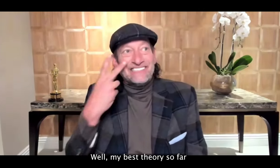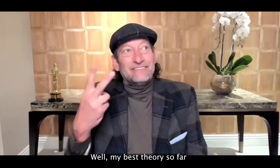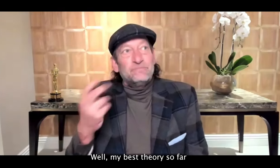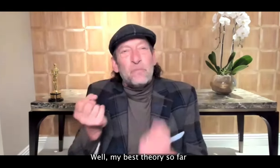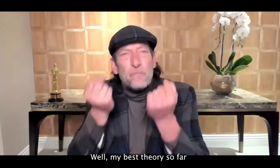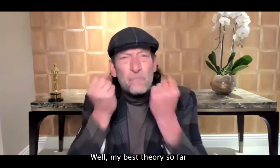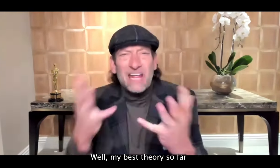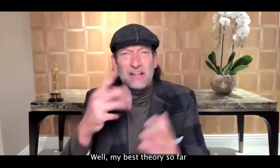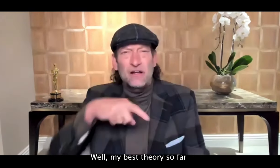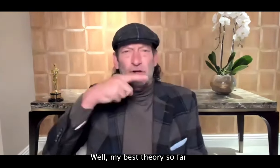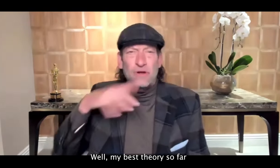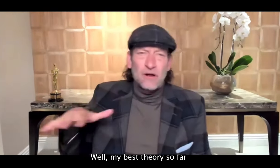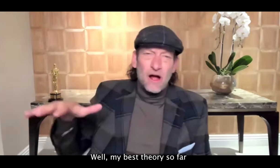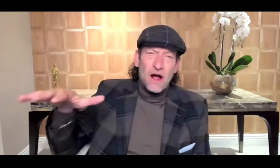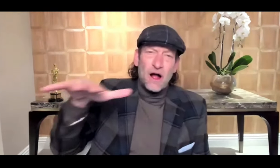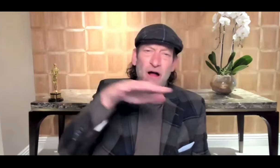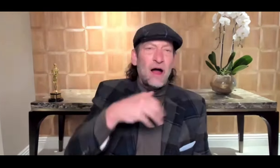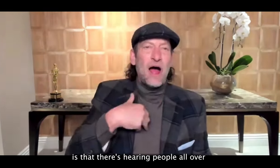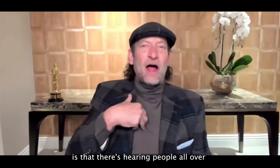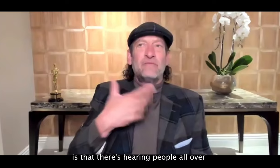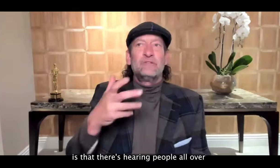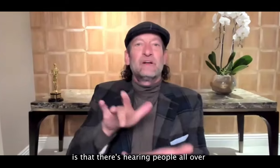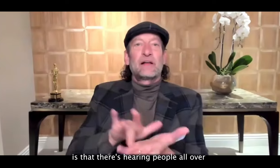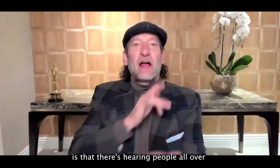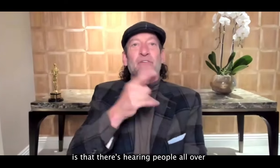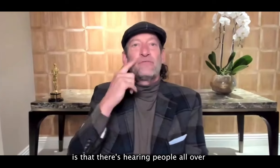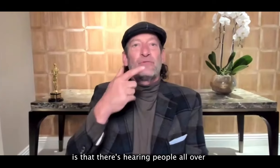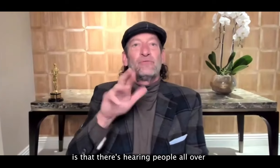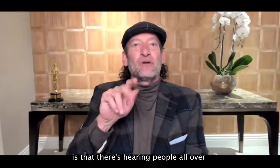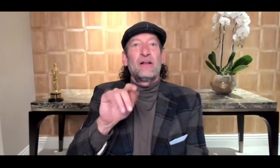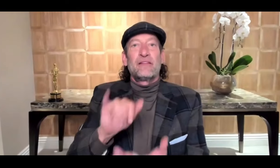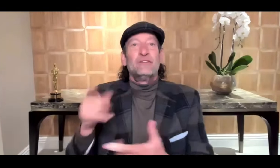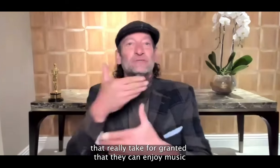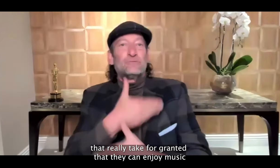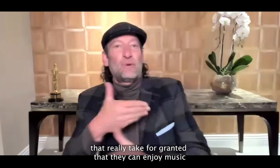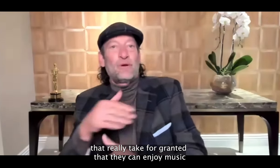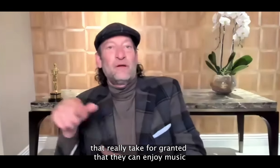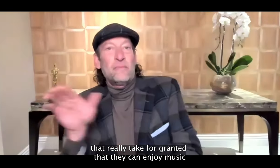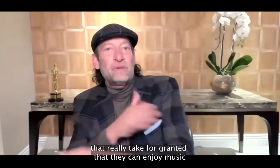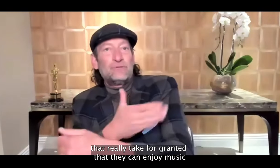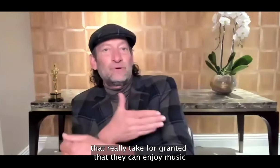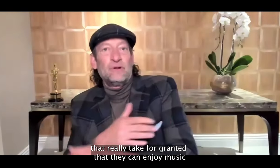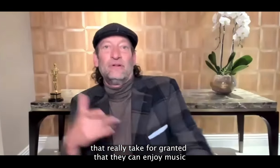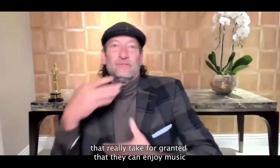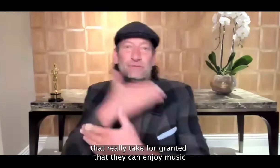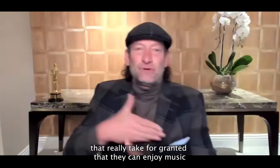Well, my best theory so far is that there's hearing people all over that really take for granted that they can